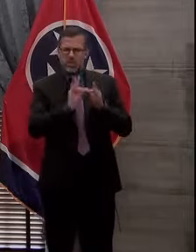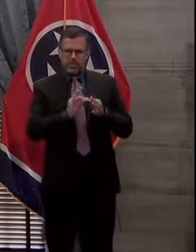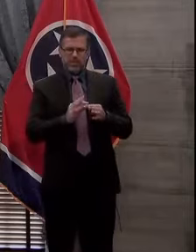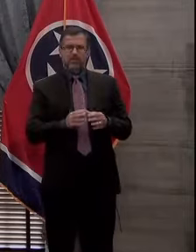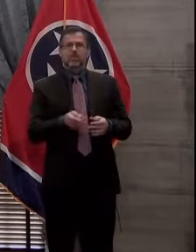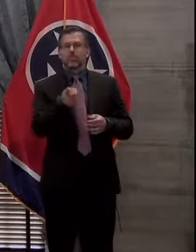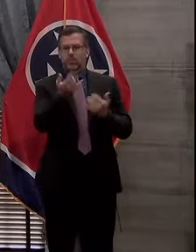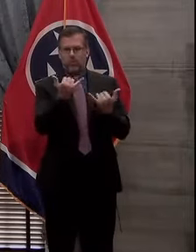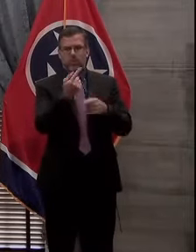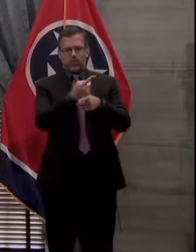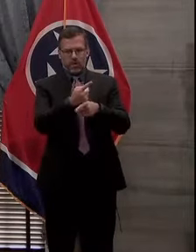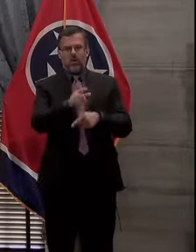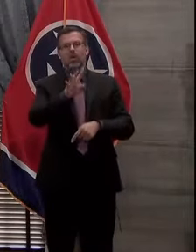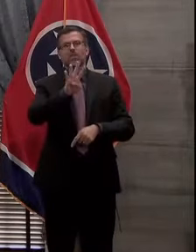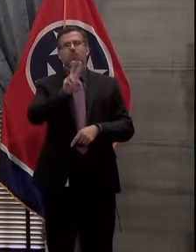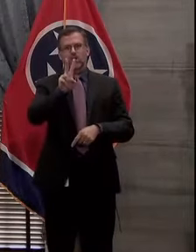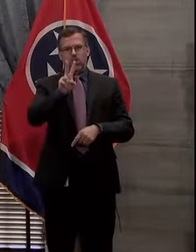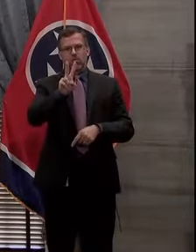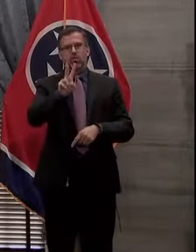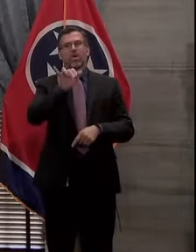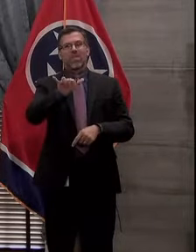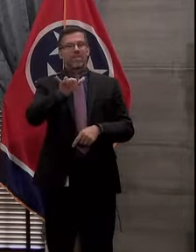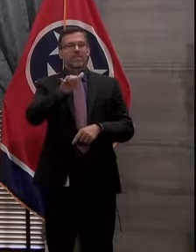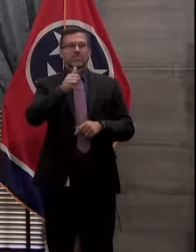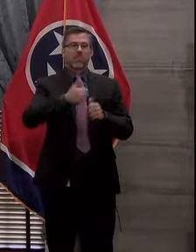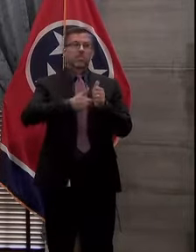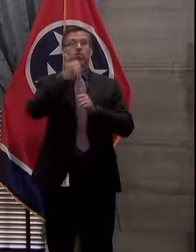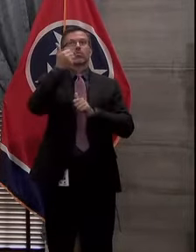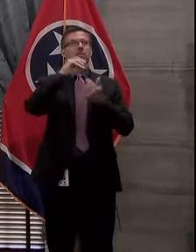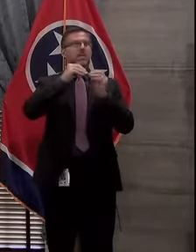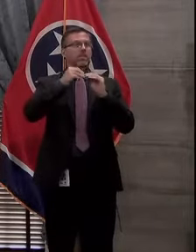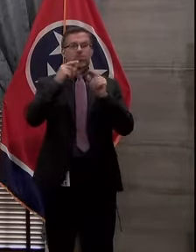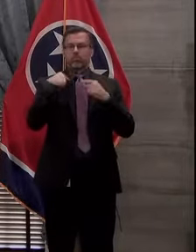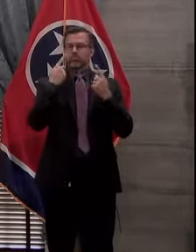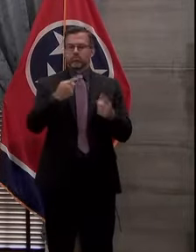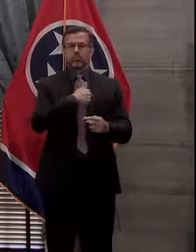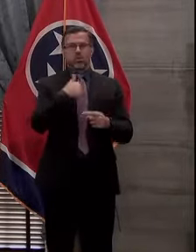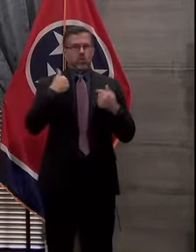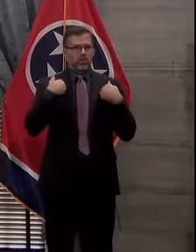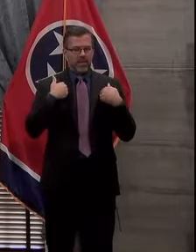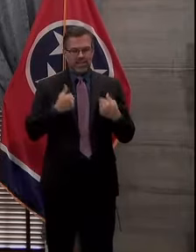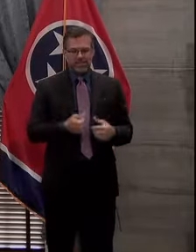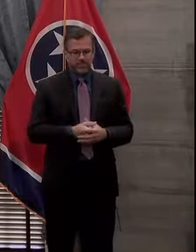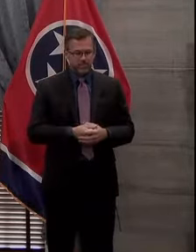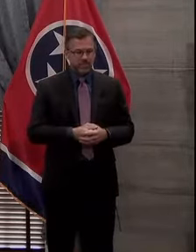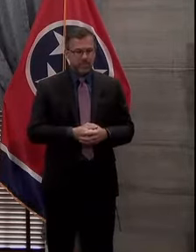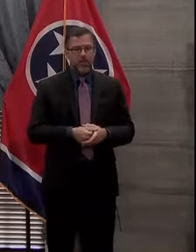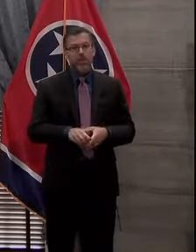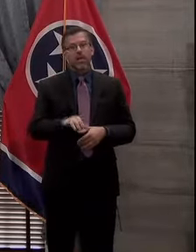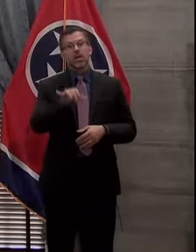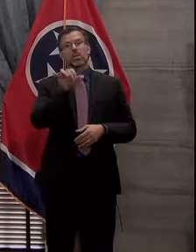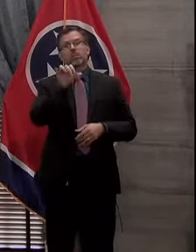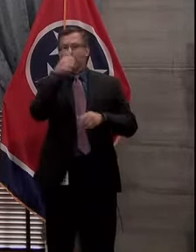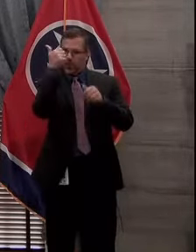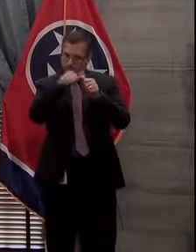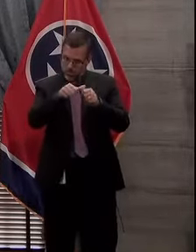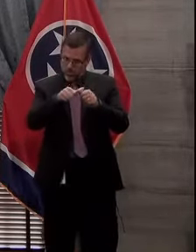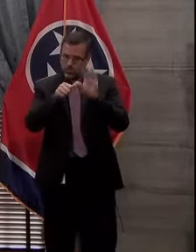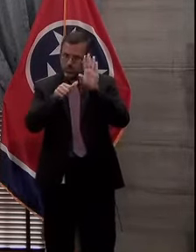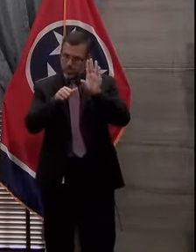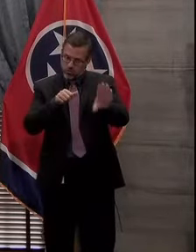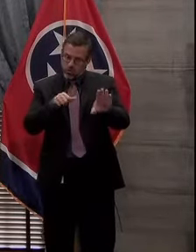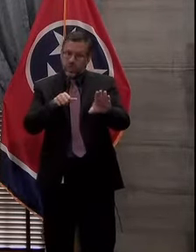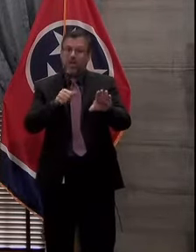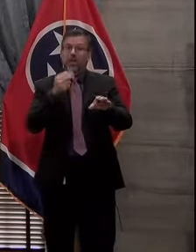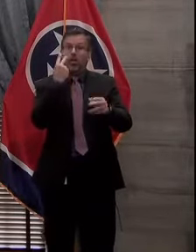Today, you're correct. 42 is the highest number that we've had. But I want you to know that should be kept in context. If you